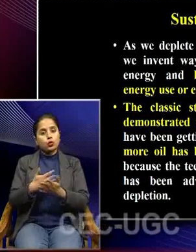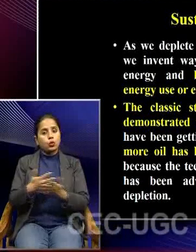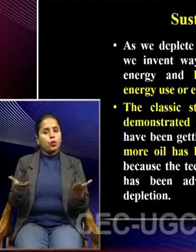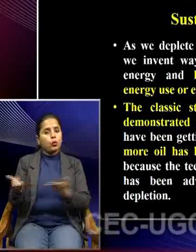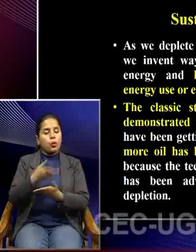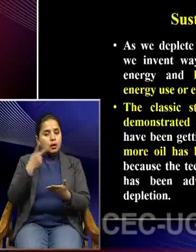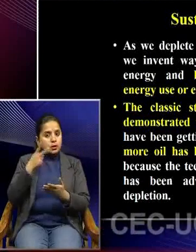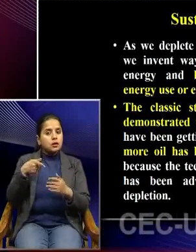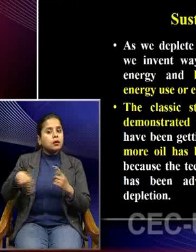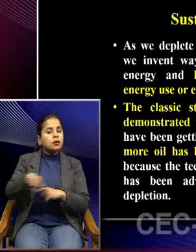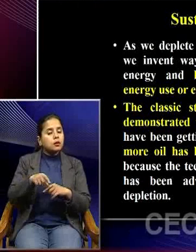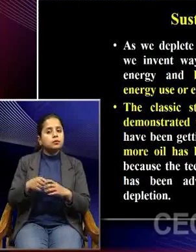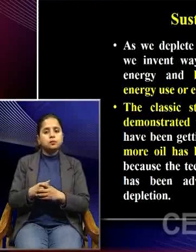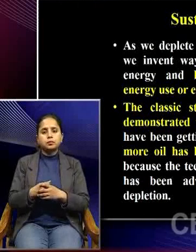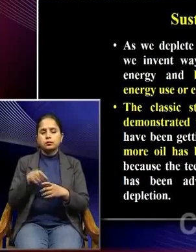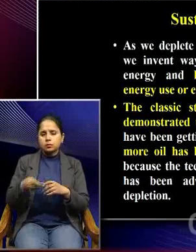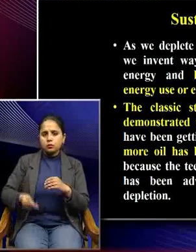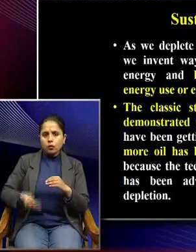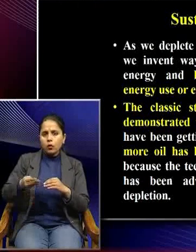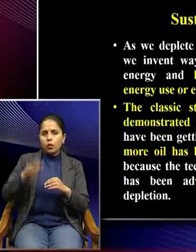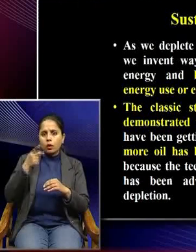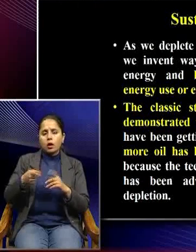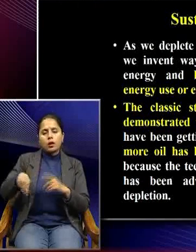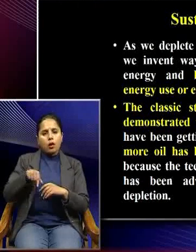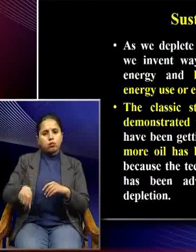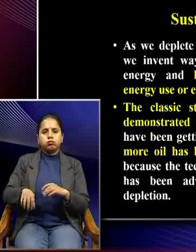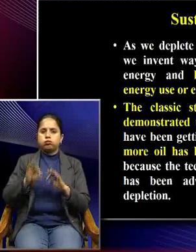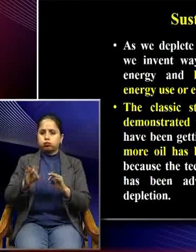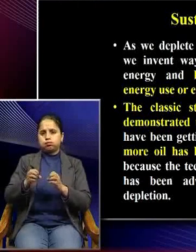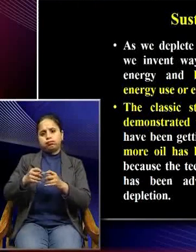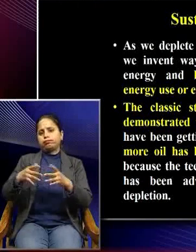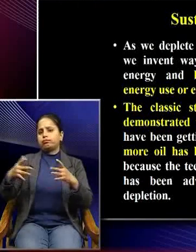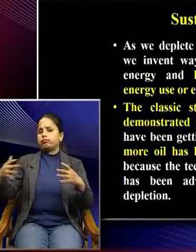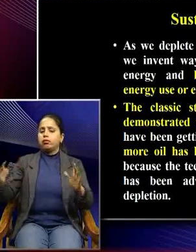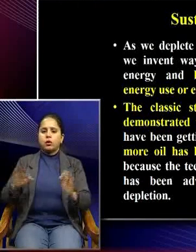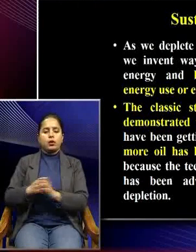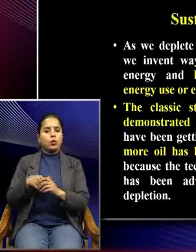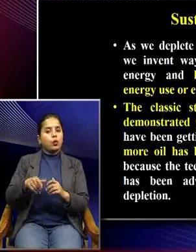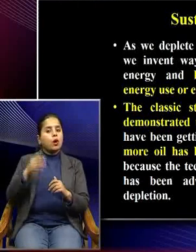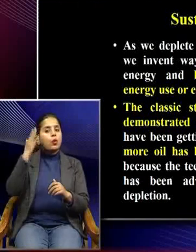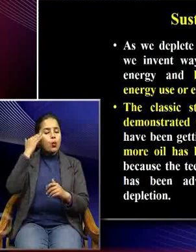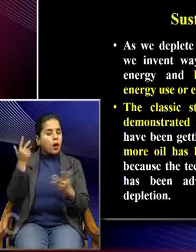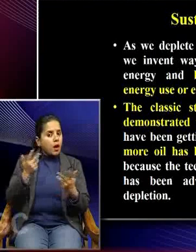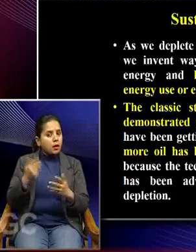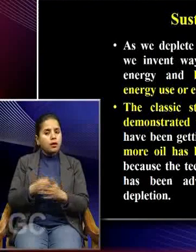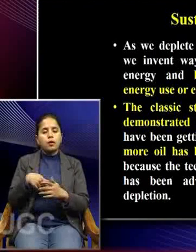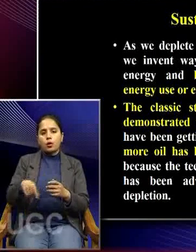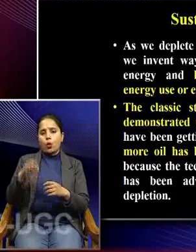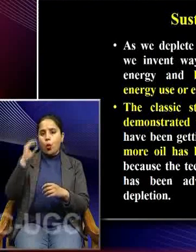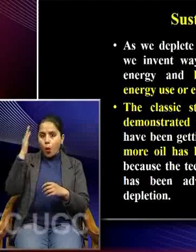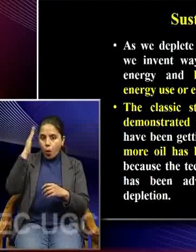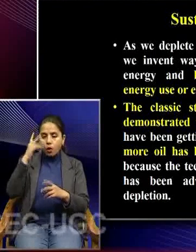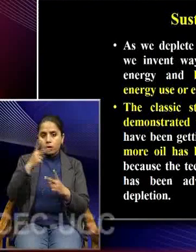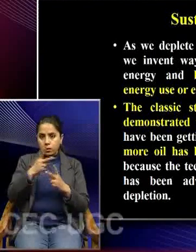getting more and more plentiful, and that is because that oil has